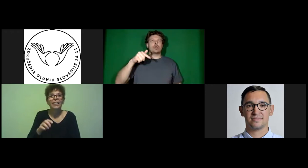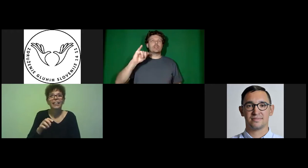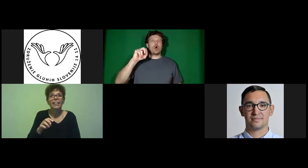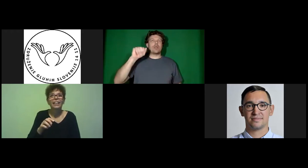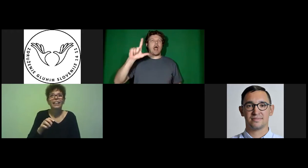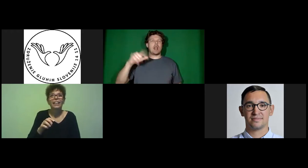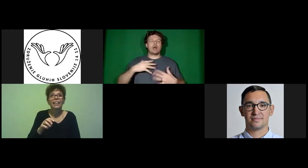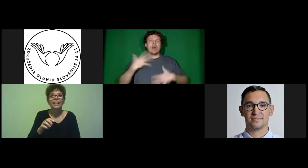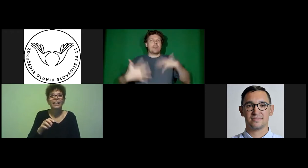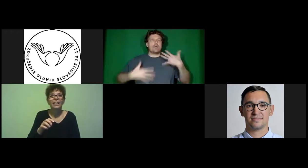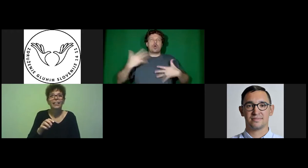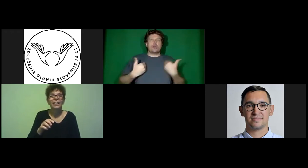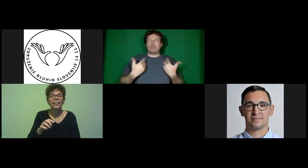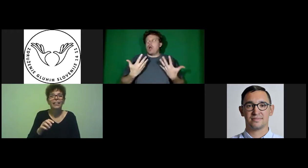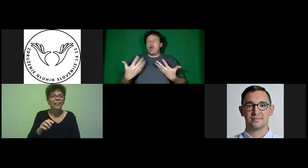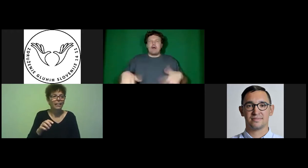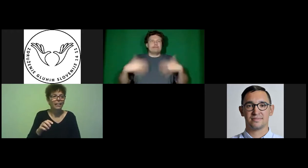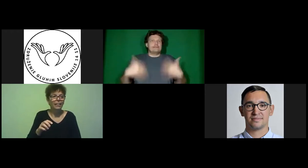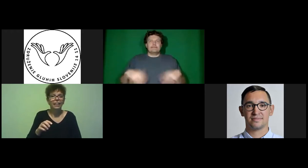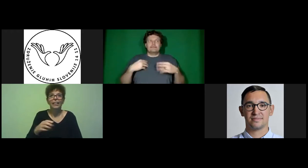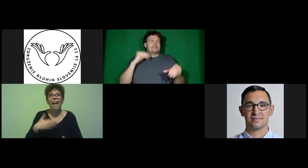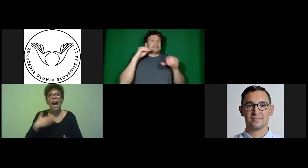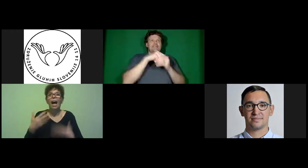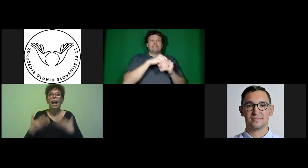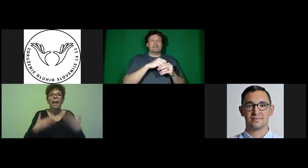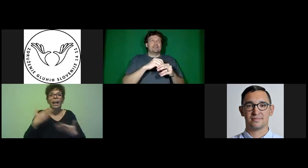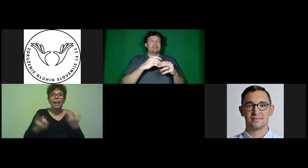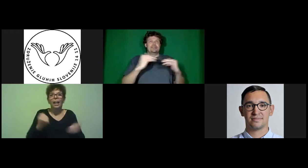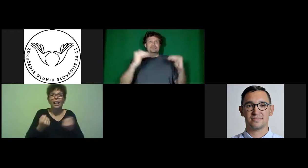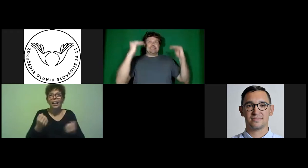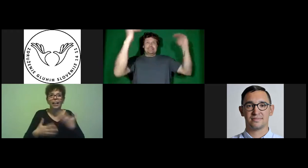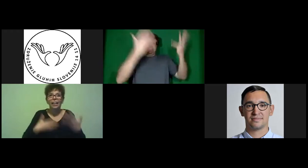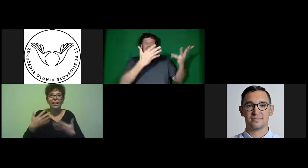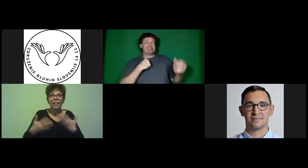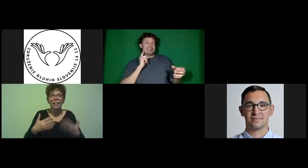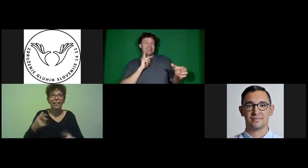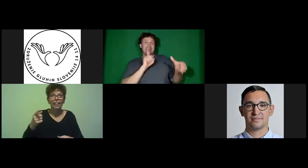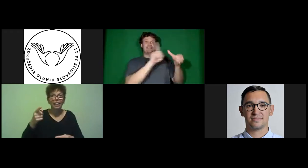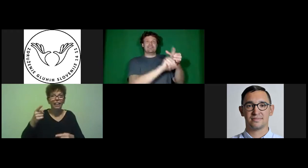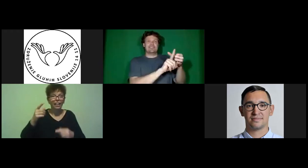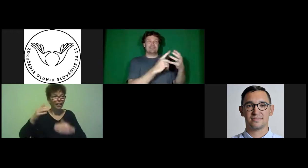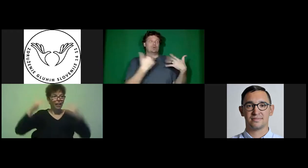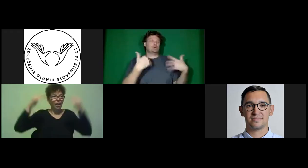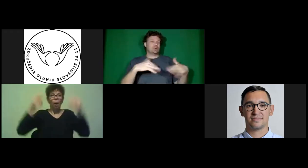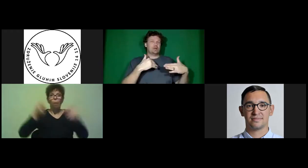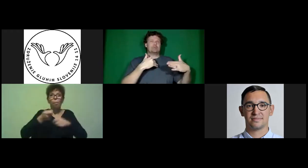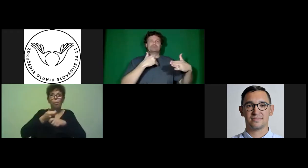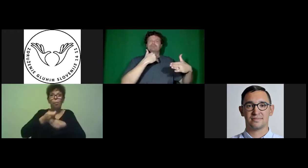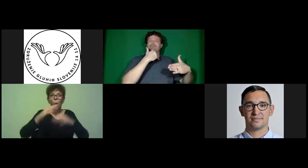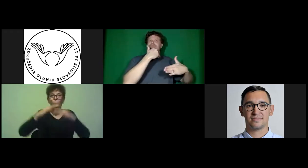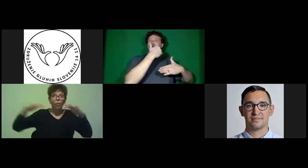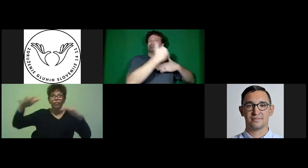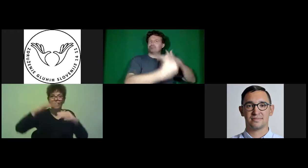basketball. I was also very emotional. I couldn't believe it. I made it into such